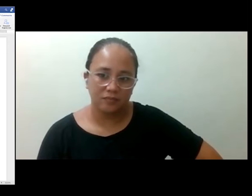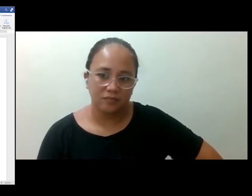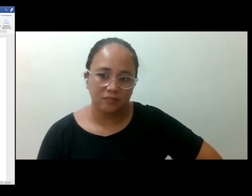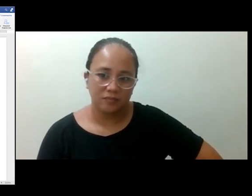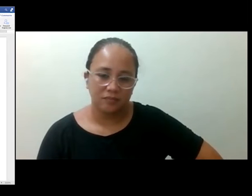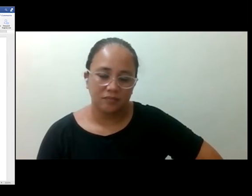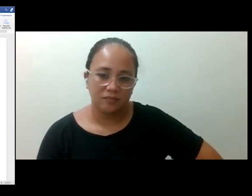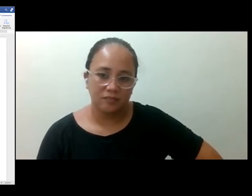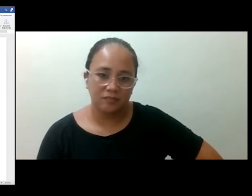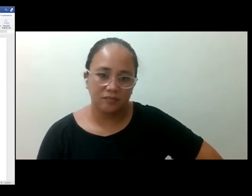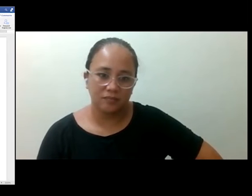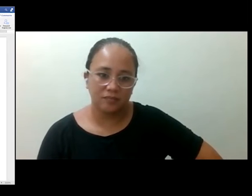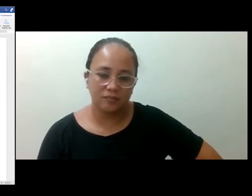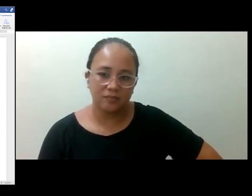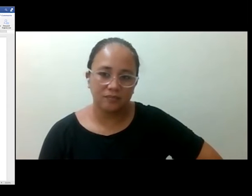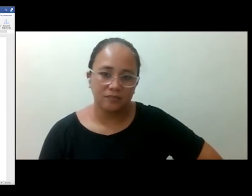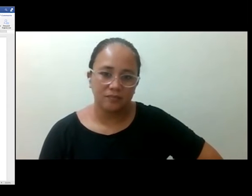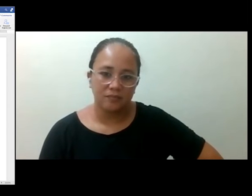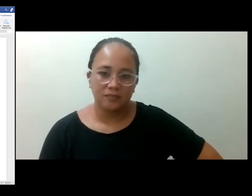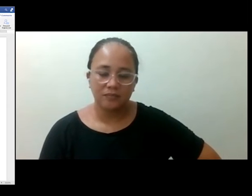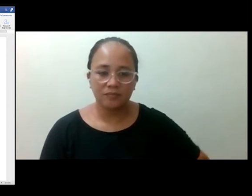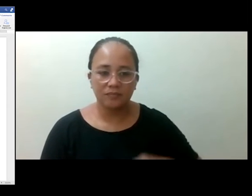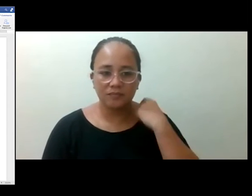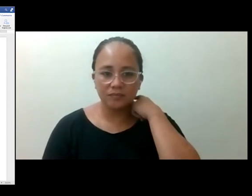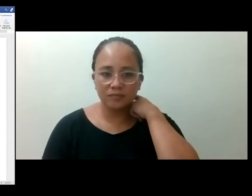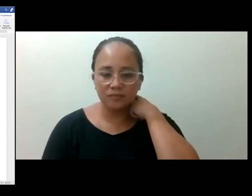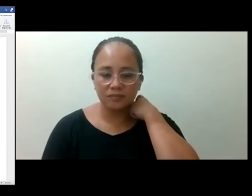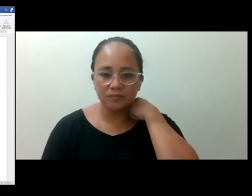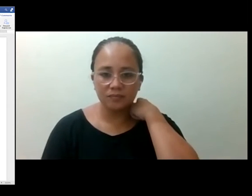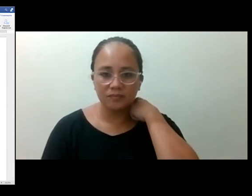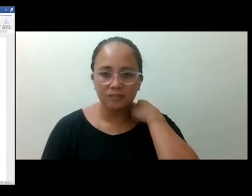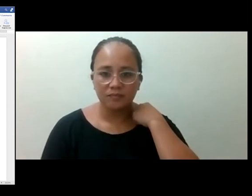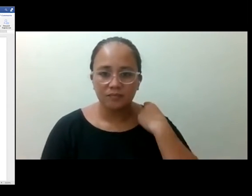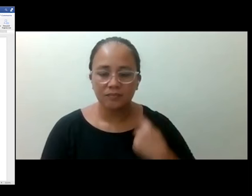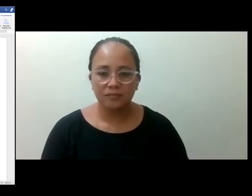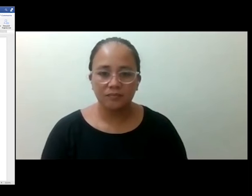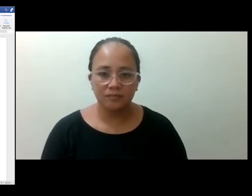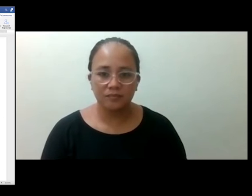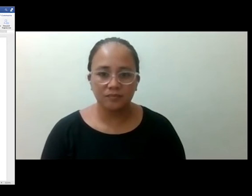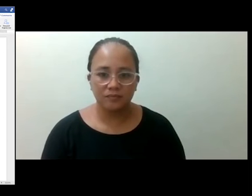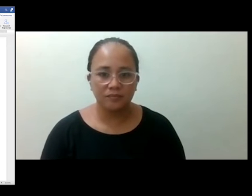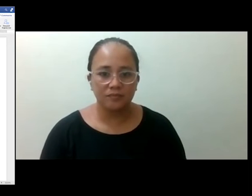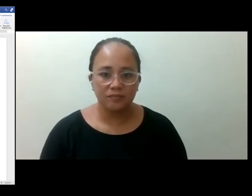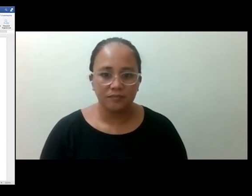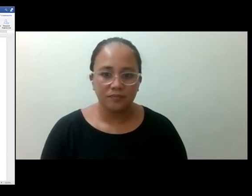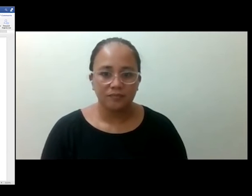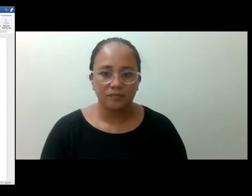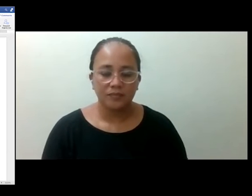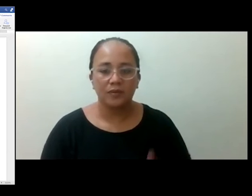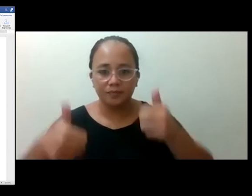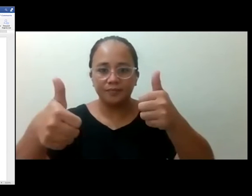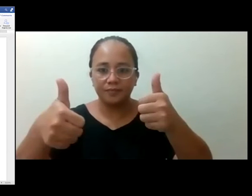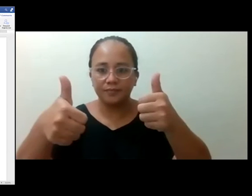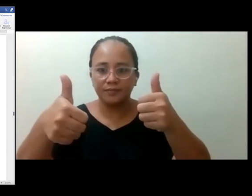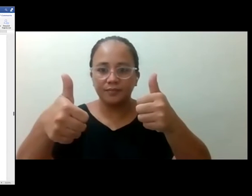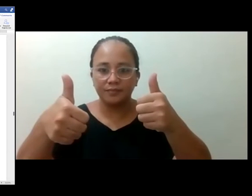Okay. Oh, that's what I meant. That's why I made a note to myself, sir. Again, meant double arrow. Okay. Okay.